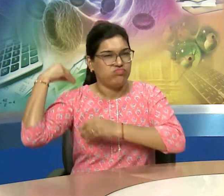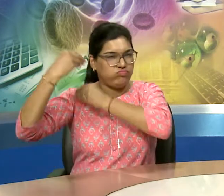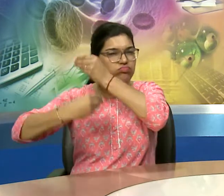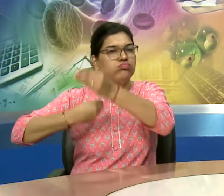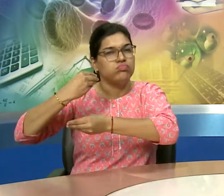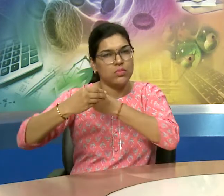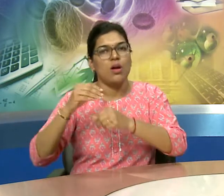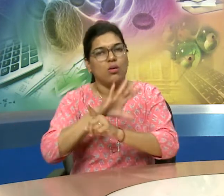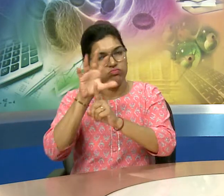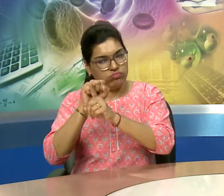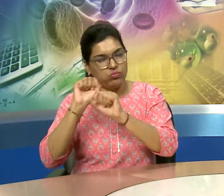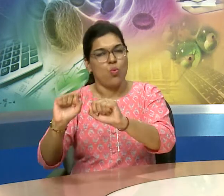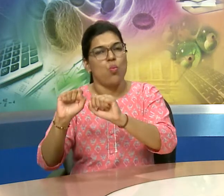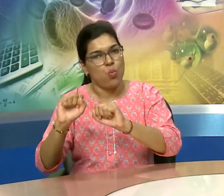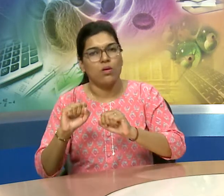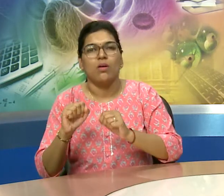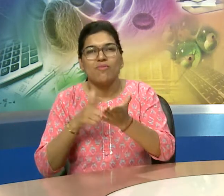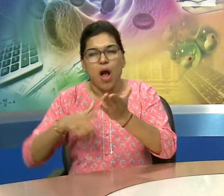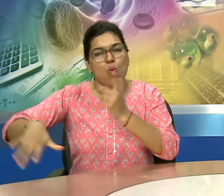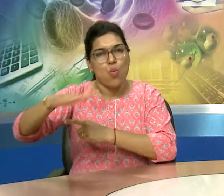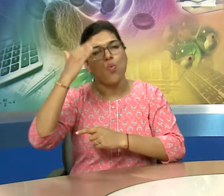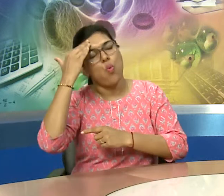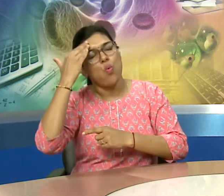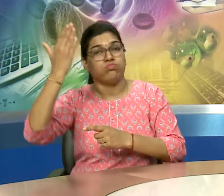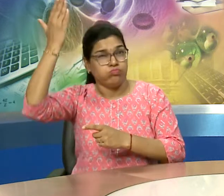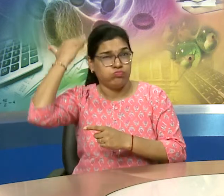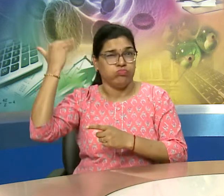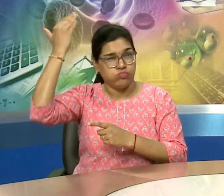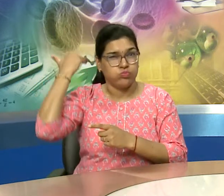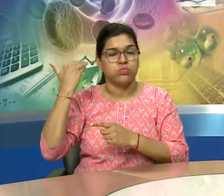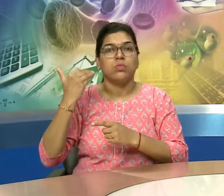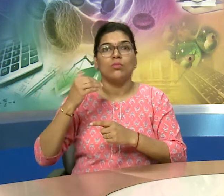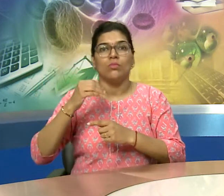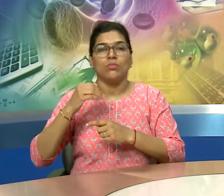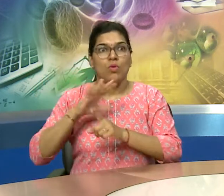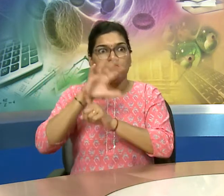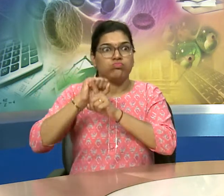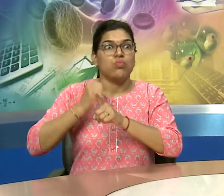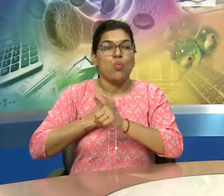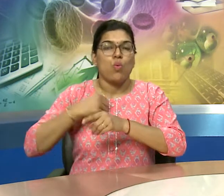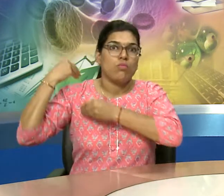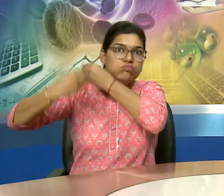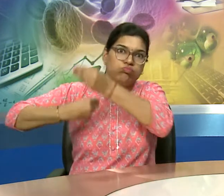then they chanted the name of God 100 times.